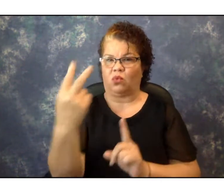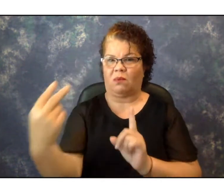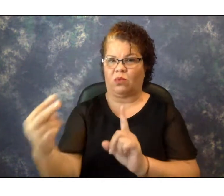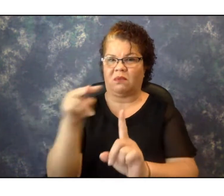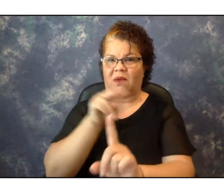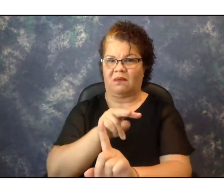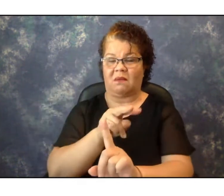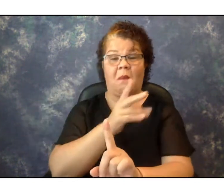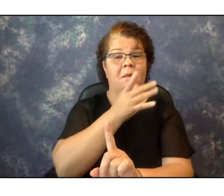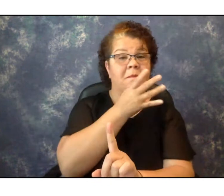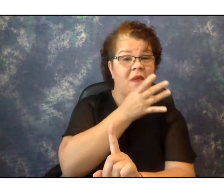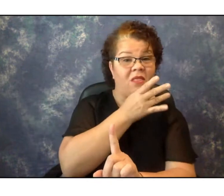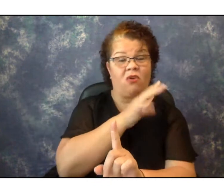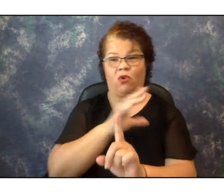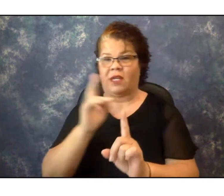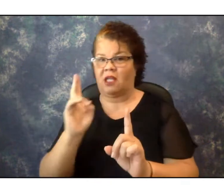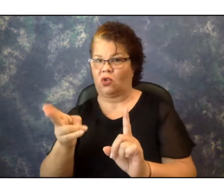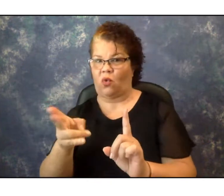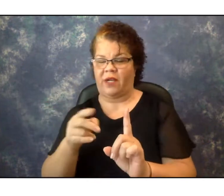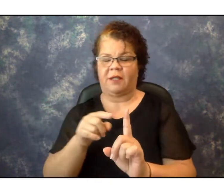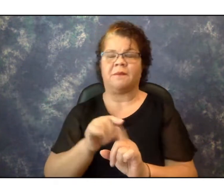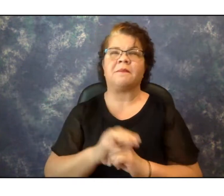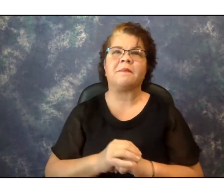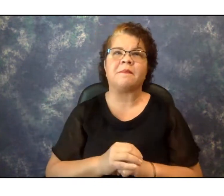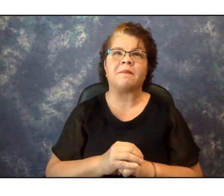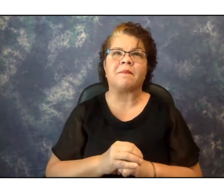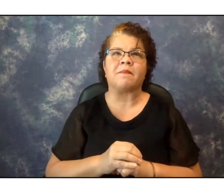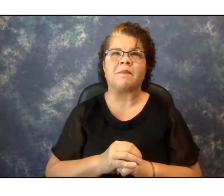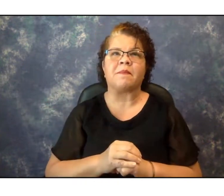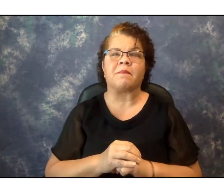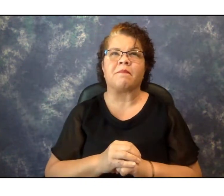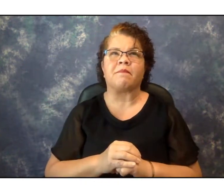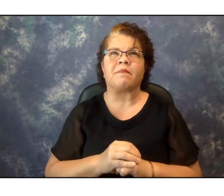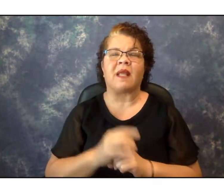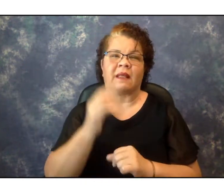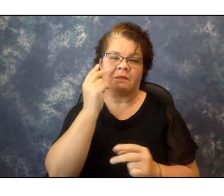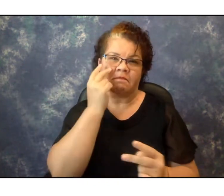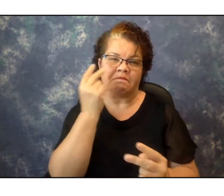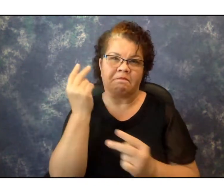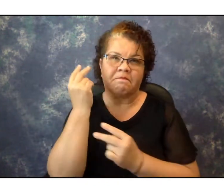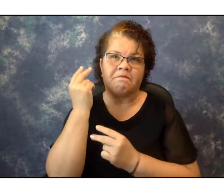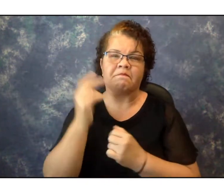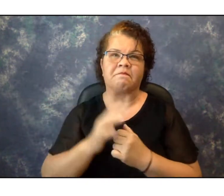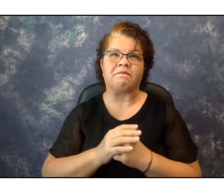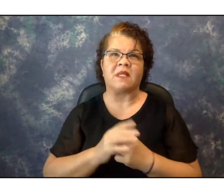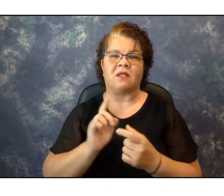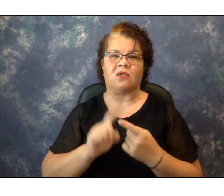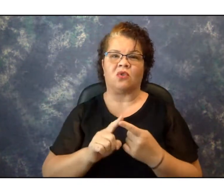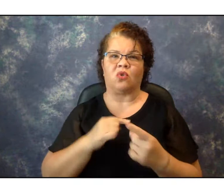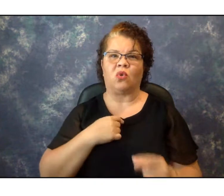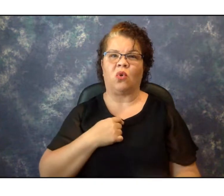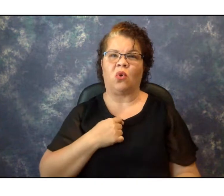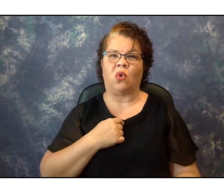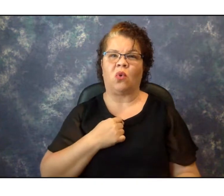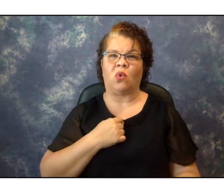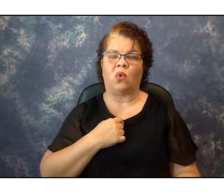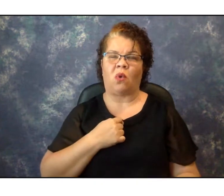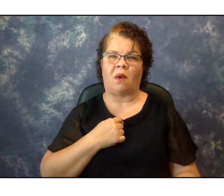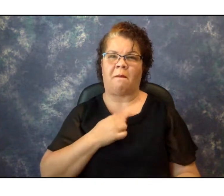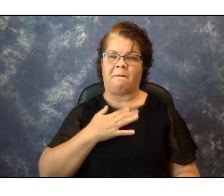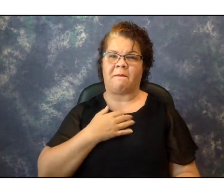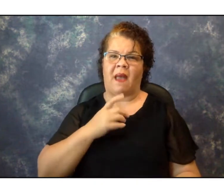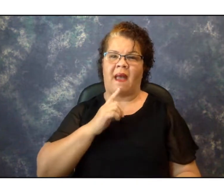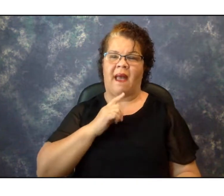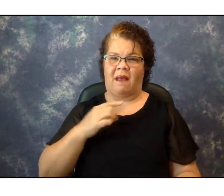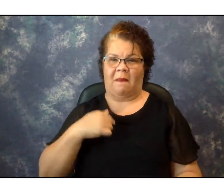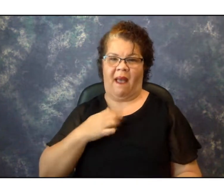know, thinking back to Kevin and I's answer to your first question, and I was